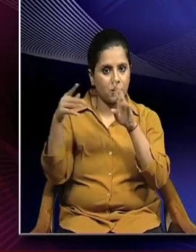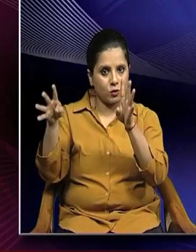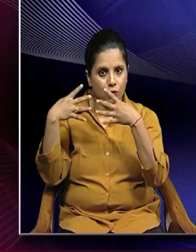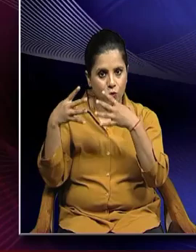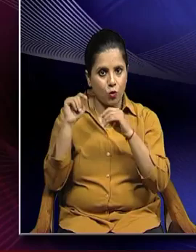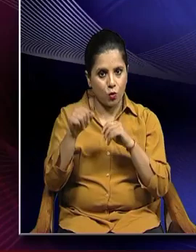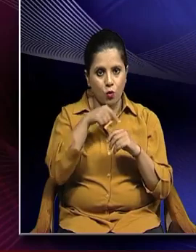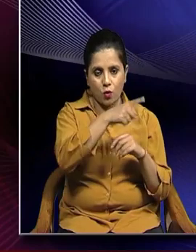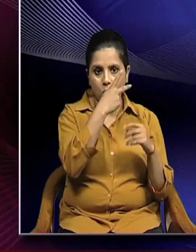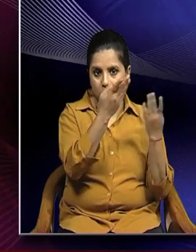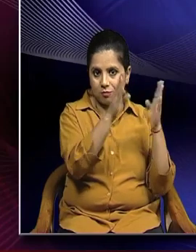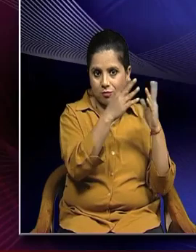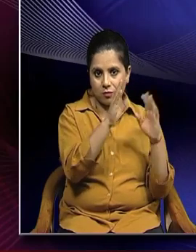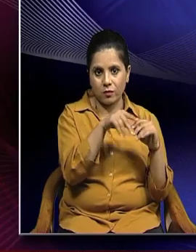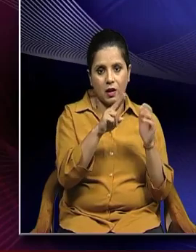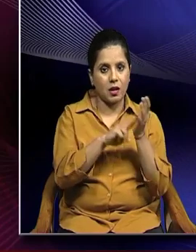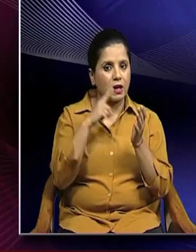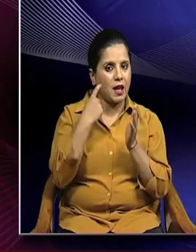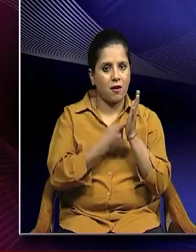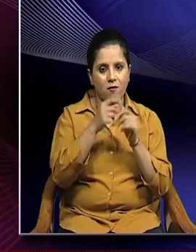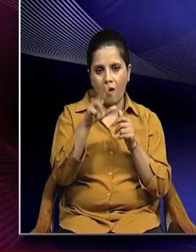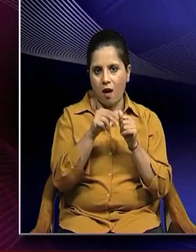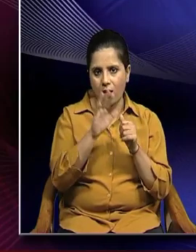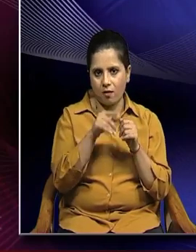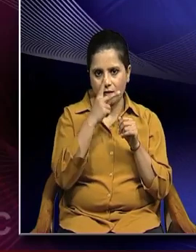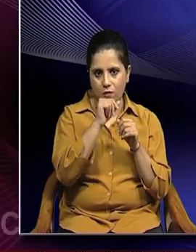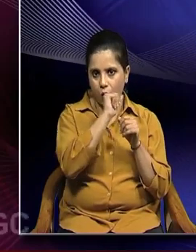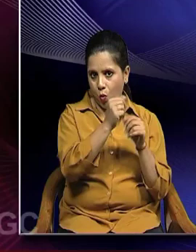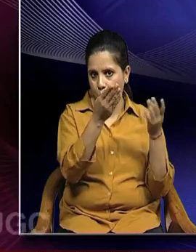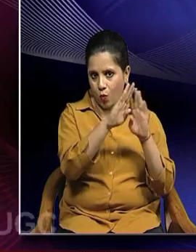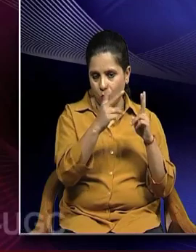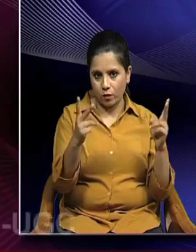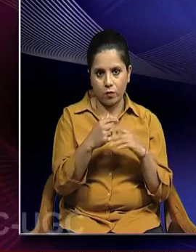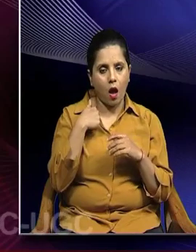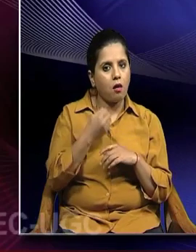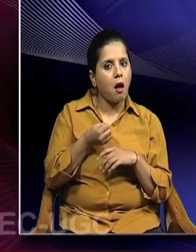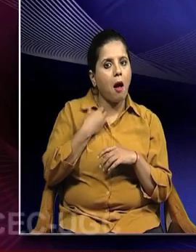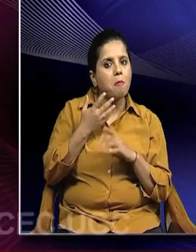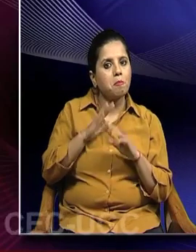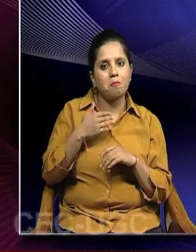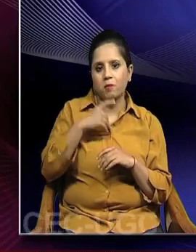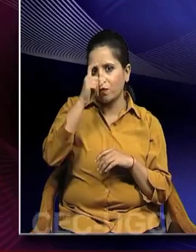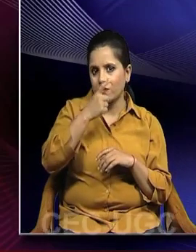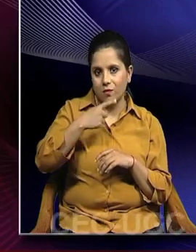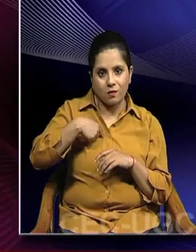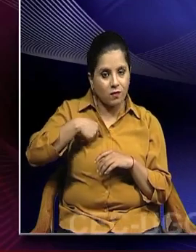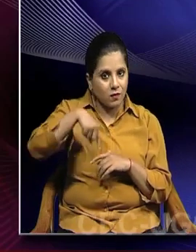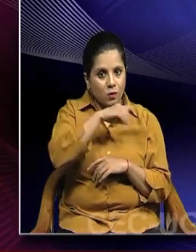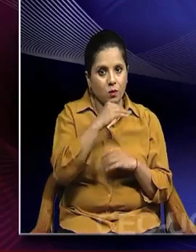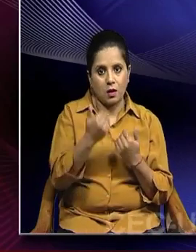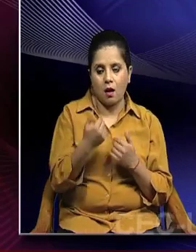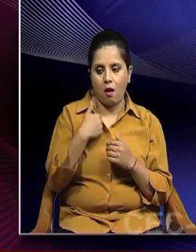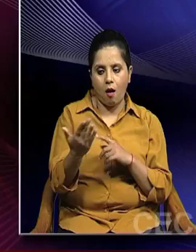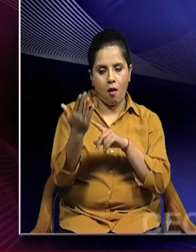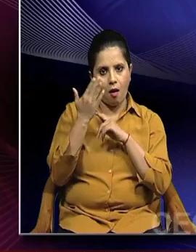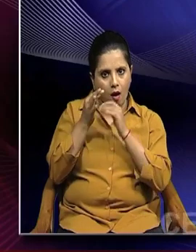and there is a corridor called Nirvana corridor. So we were very happy with the breeze coming to us